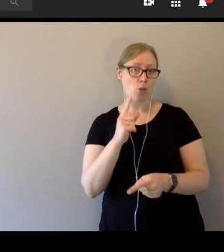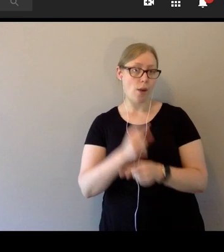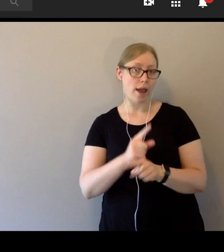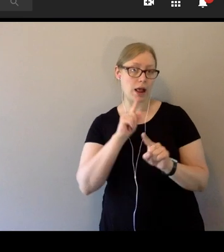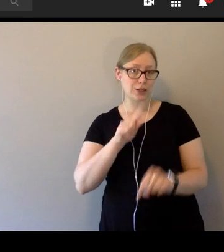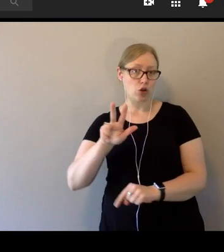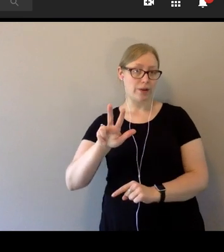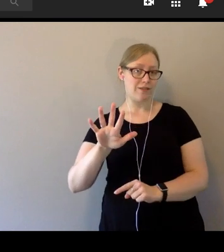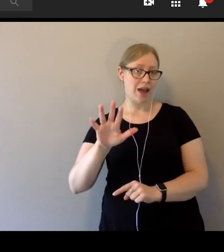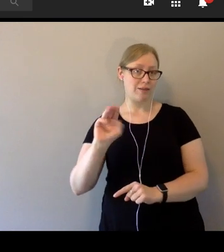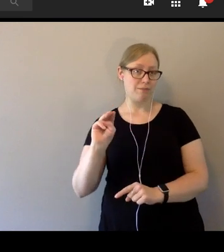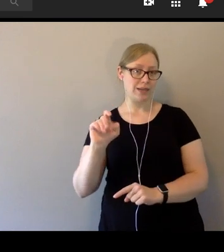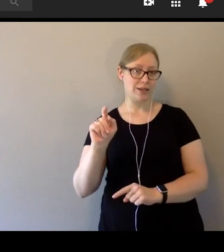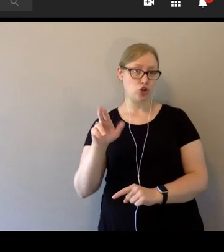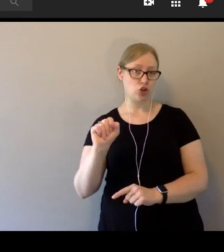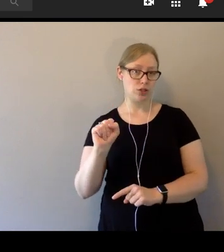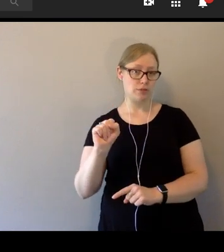35 meters.